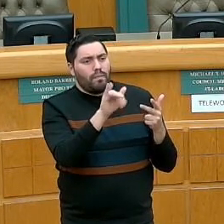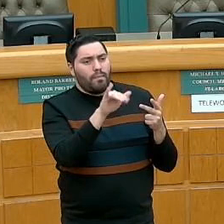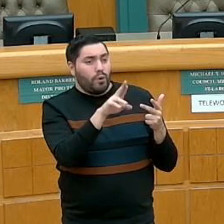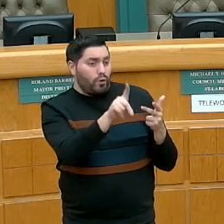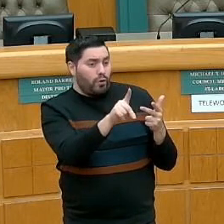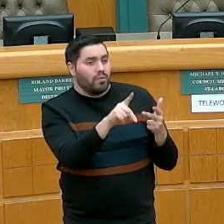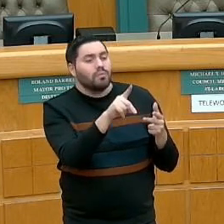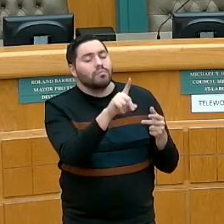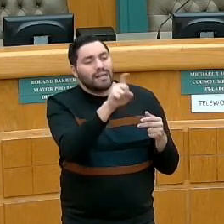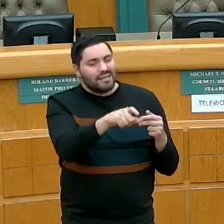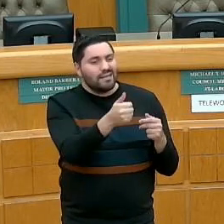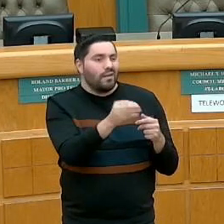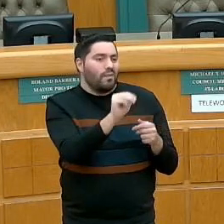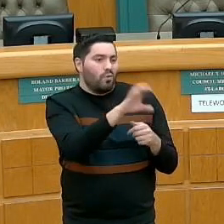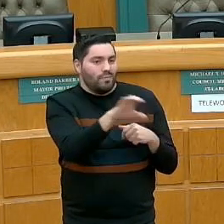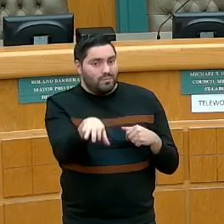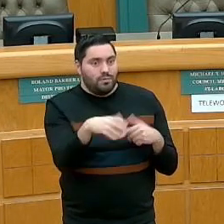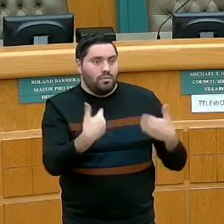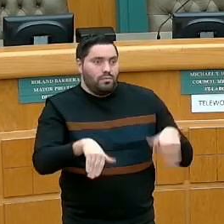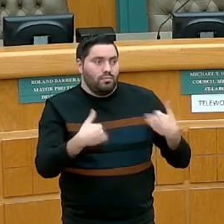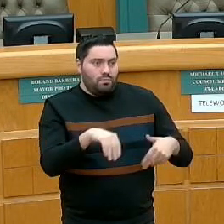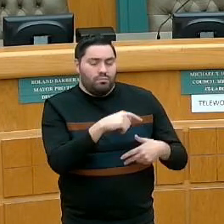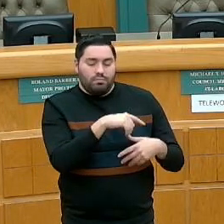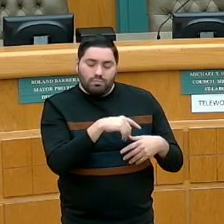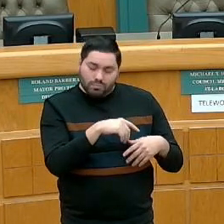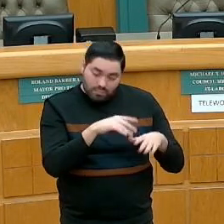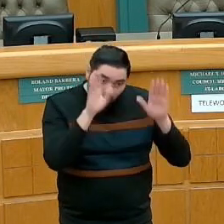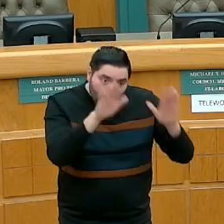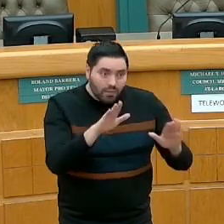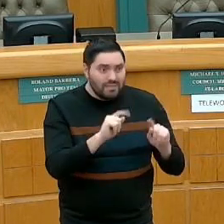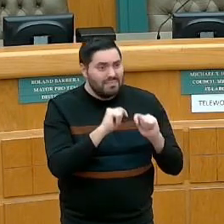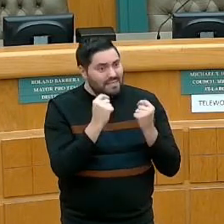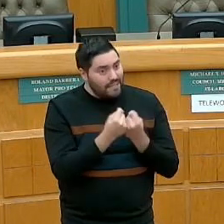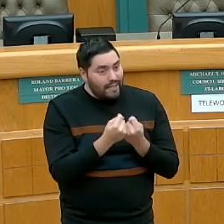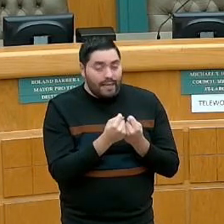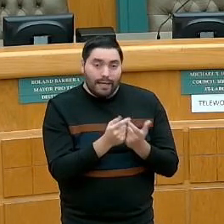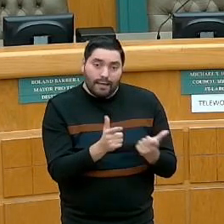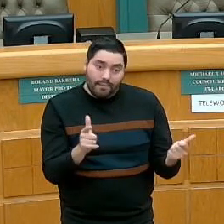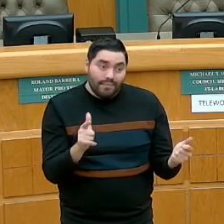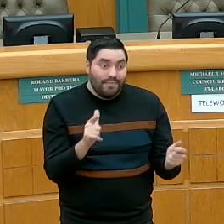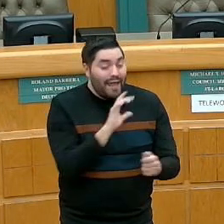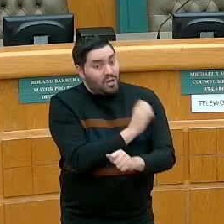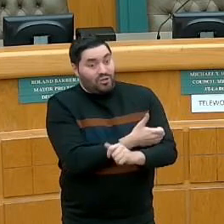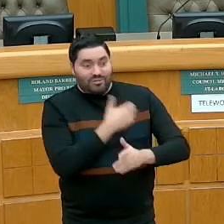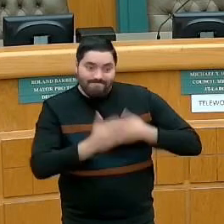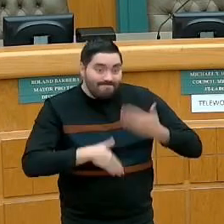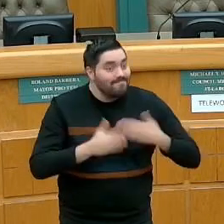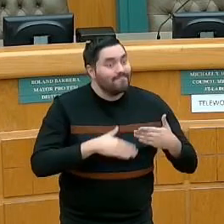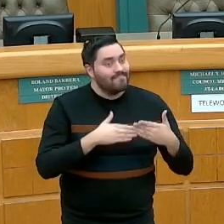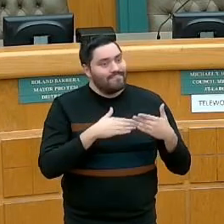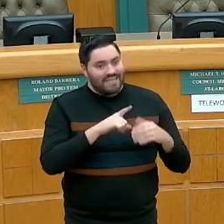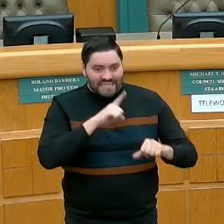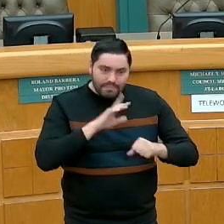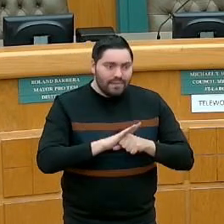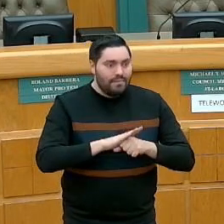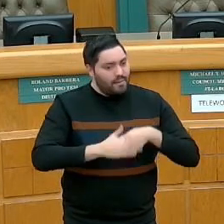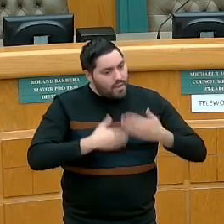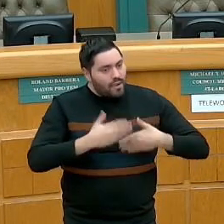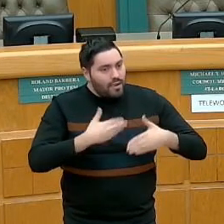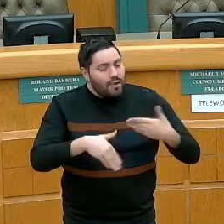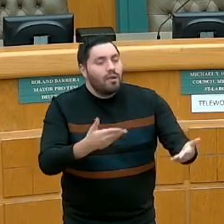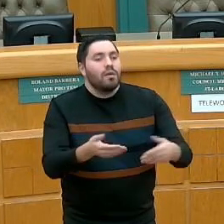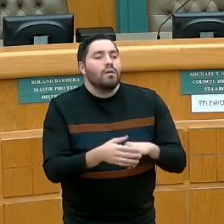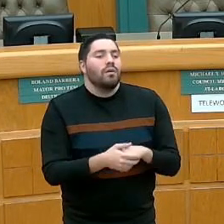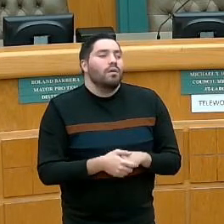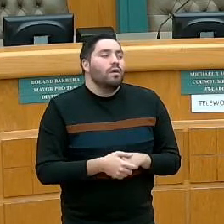Christi. It's been a great team. They've been really energized and putting a lot of commitment into this.